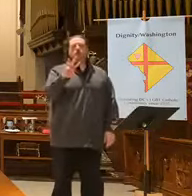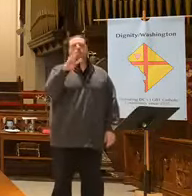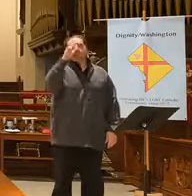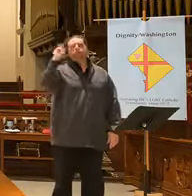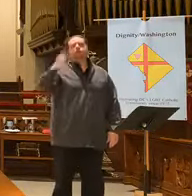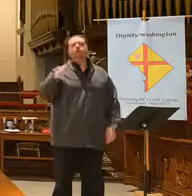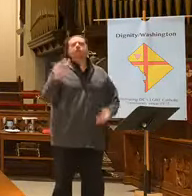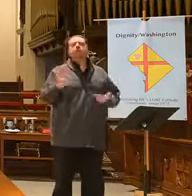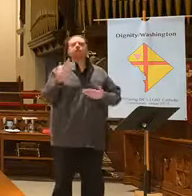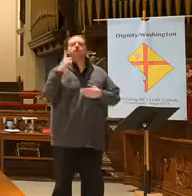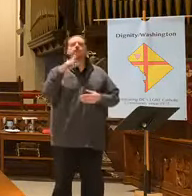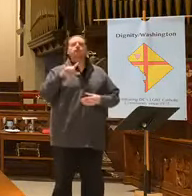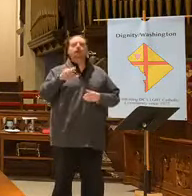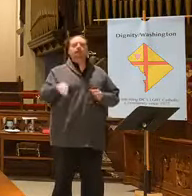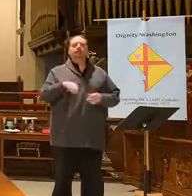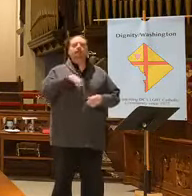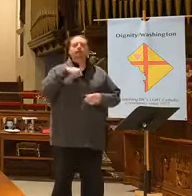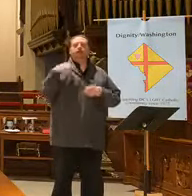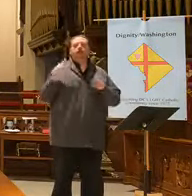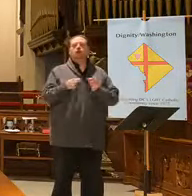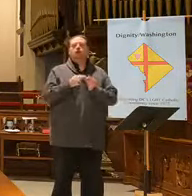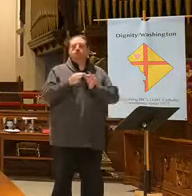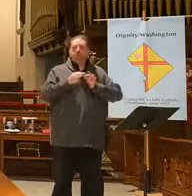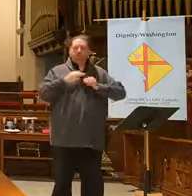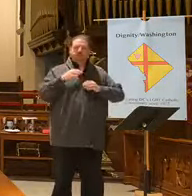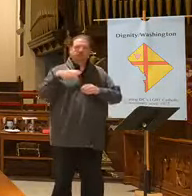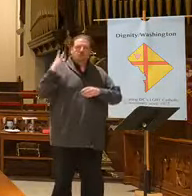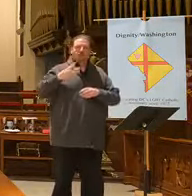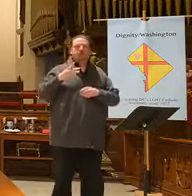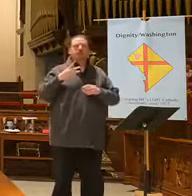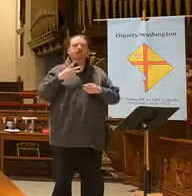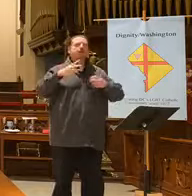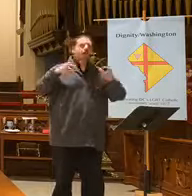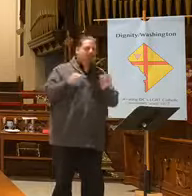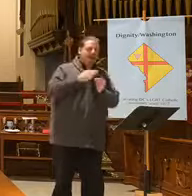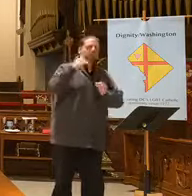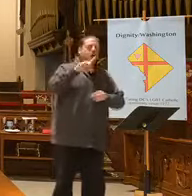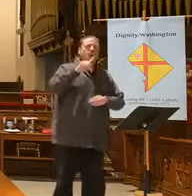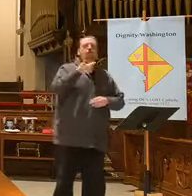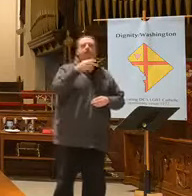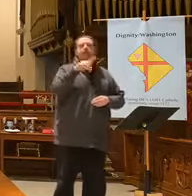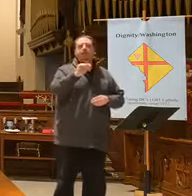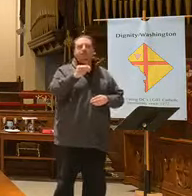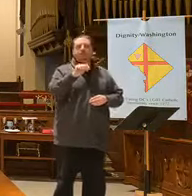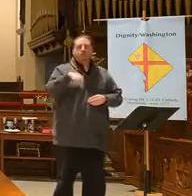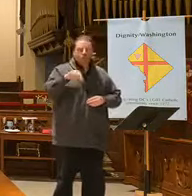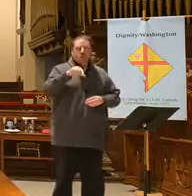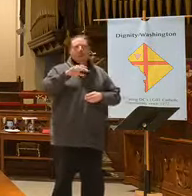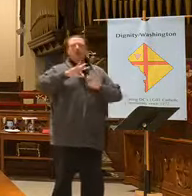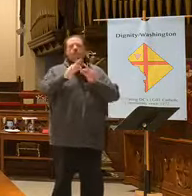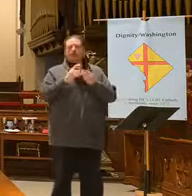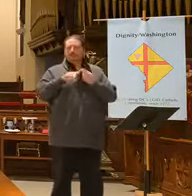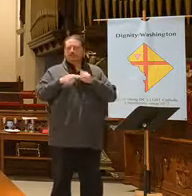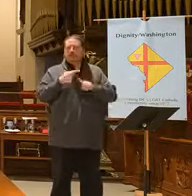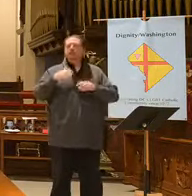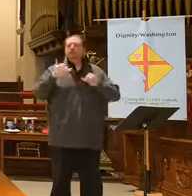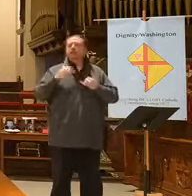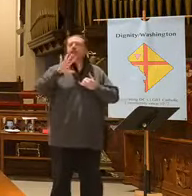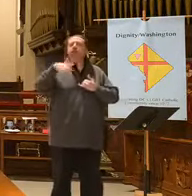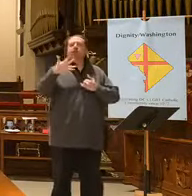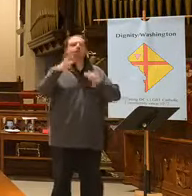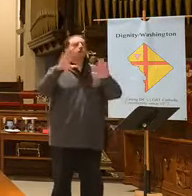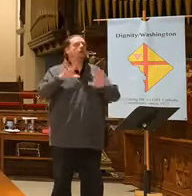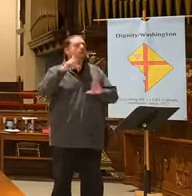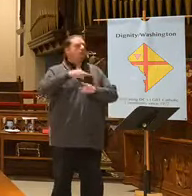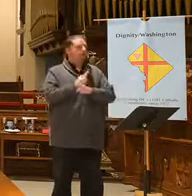mass sponsored for the LGBTQ community, our family, and our friends. Tonight is the fifth Sunday of Ordinary